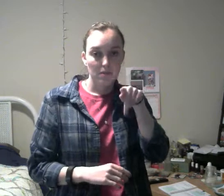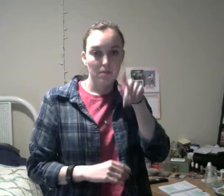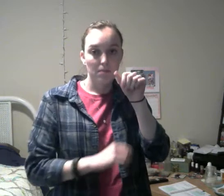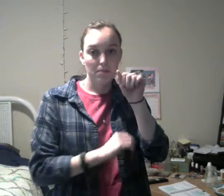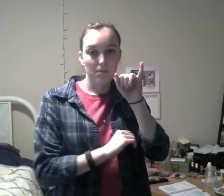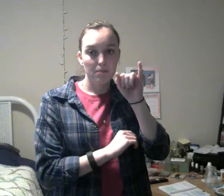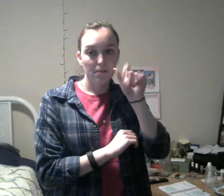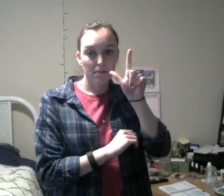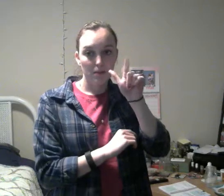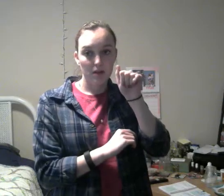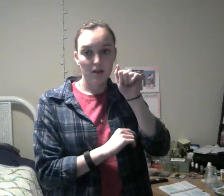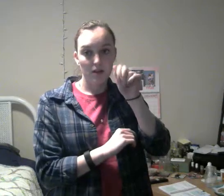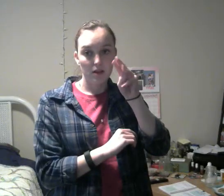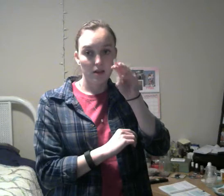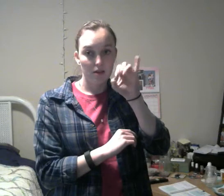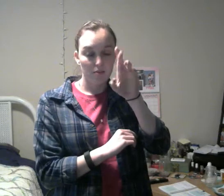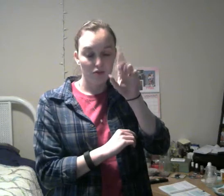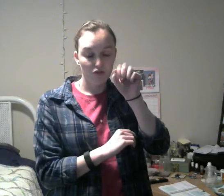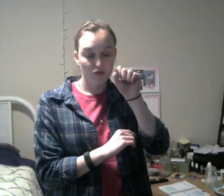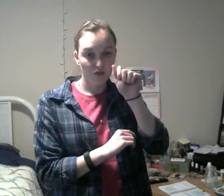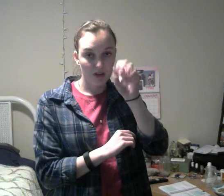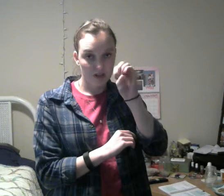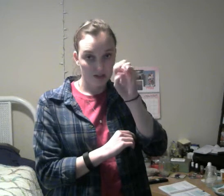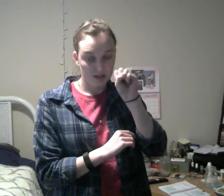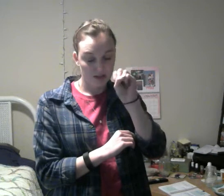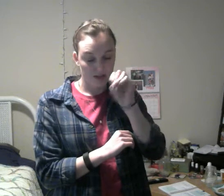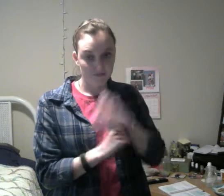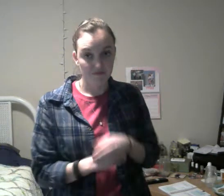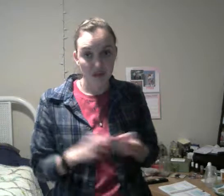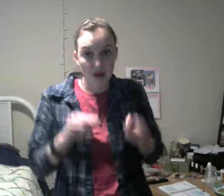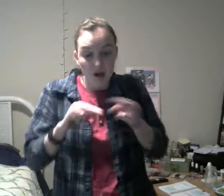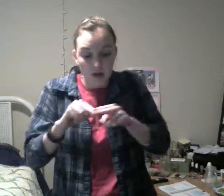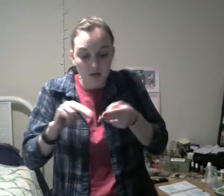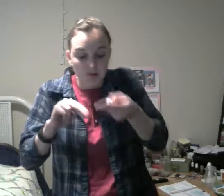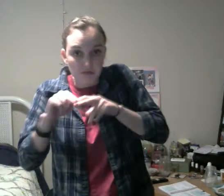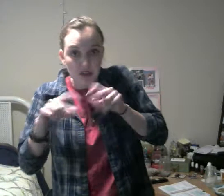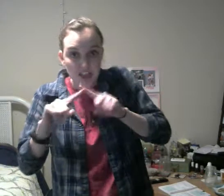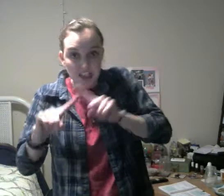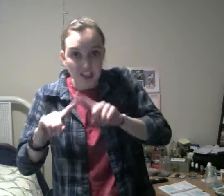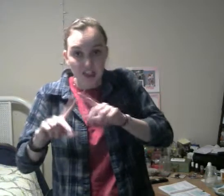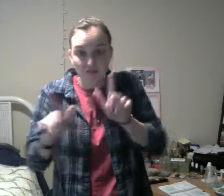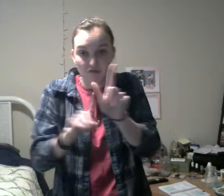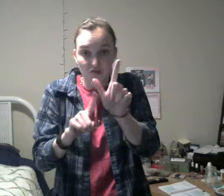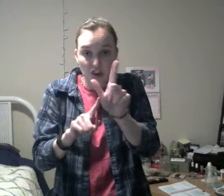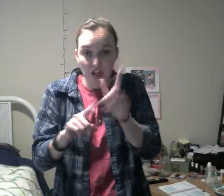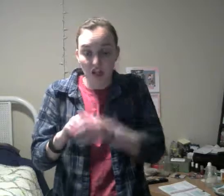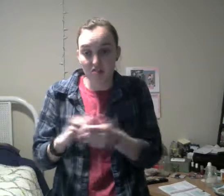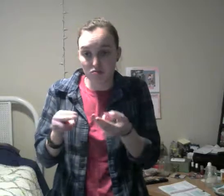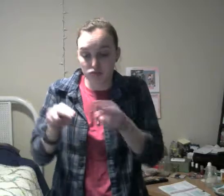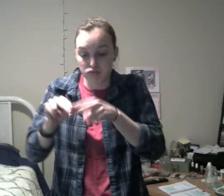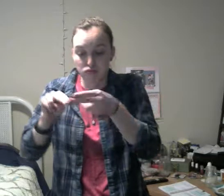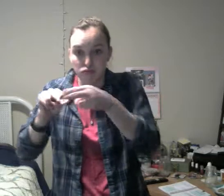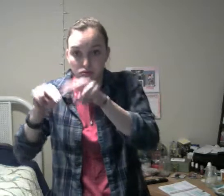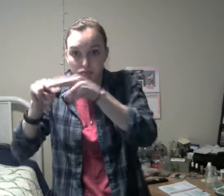add new letters. It's going to add new letters only on the 3' end. So it's only going to add letters on that